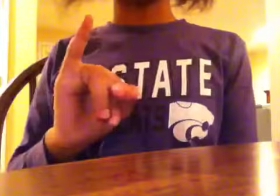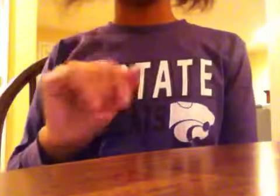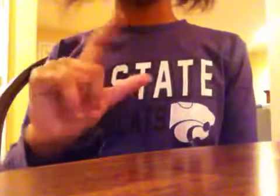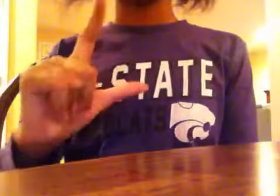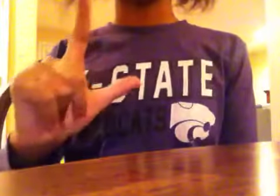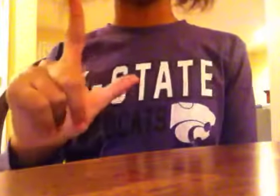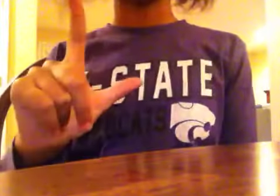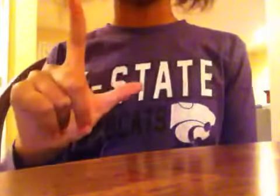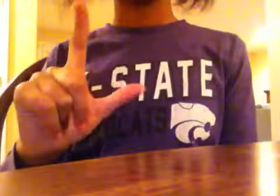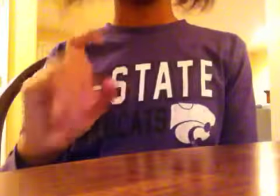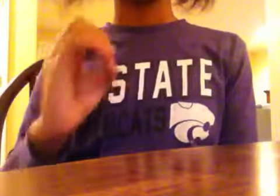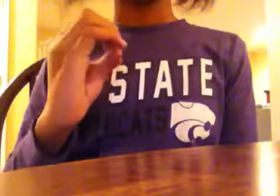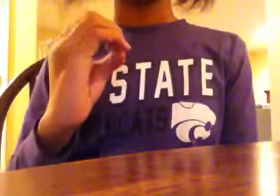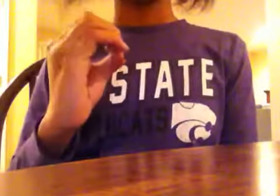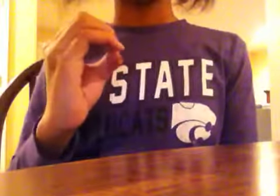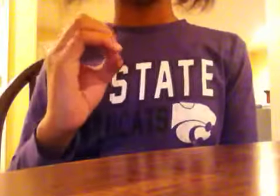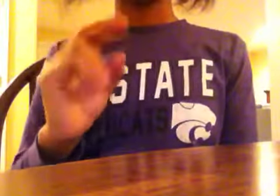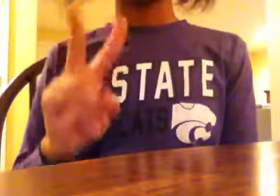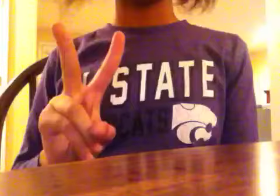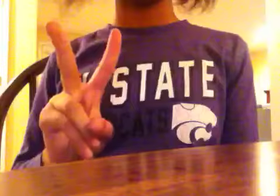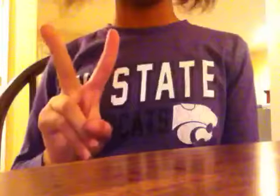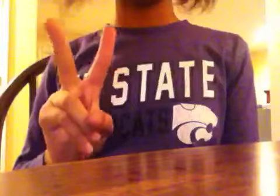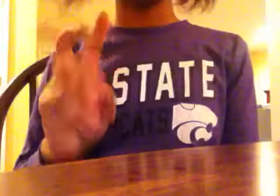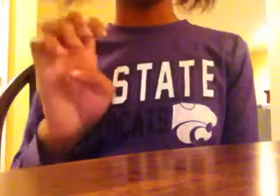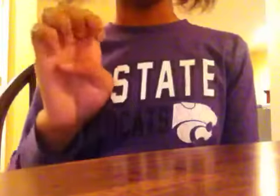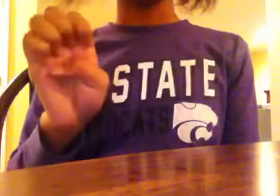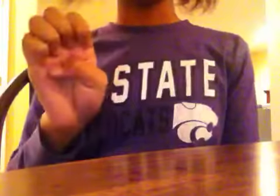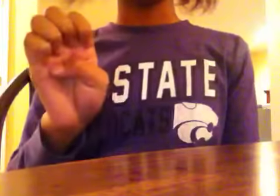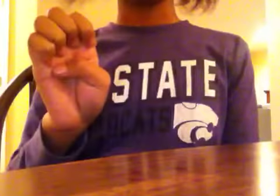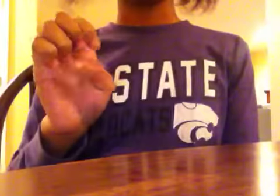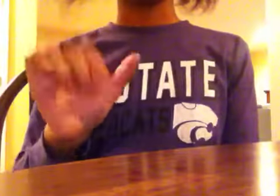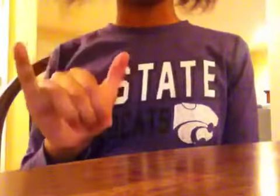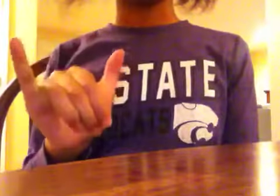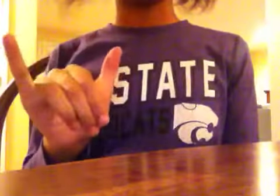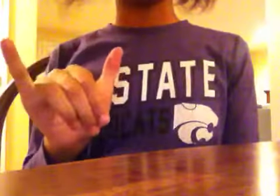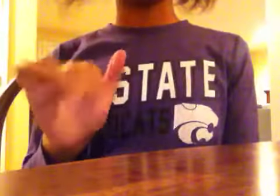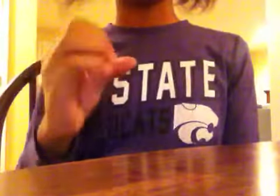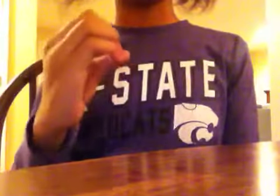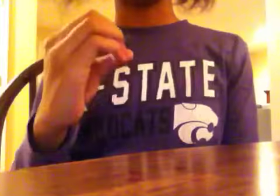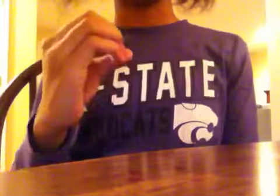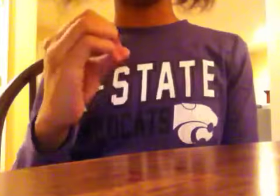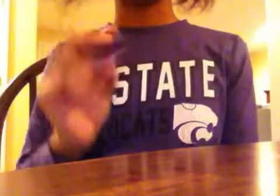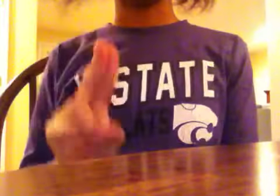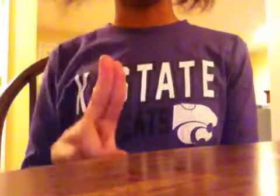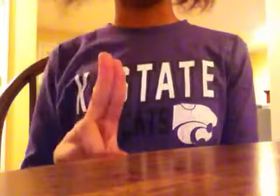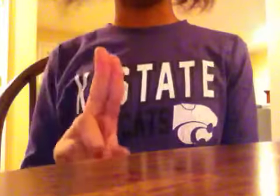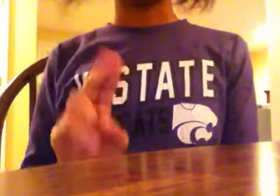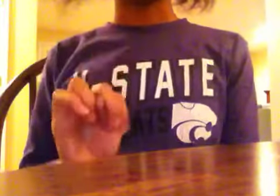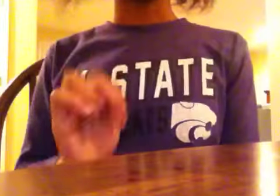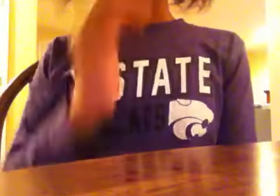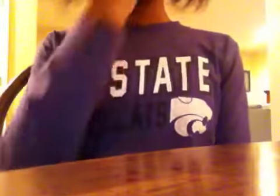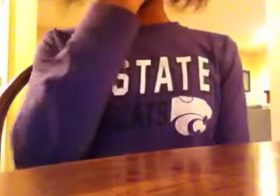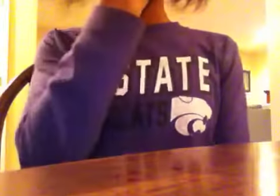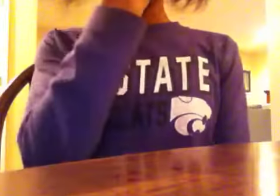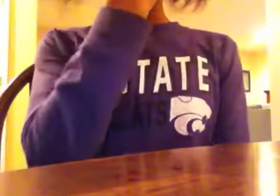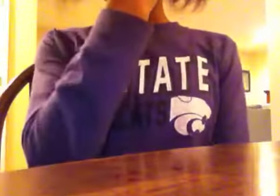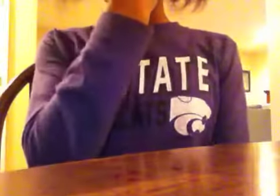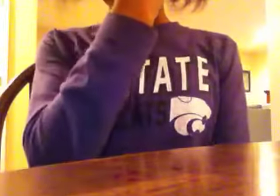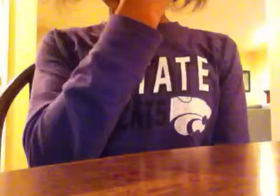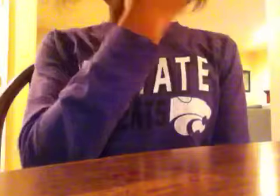L O V E Y O U and just continuously play this